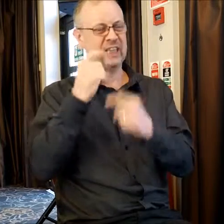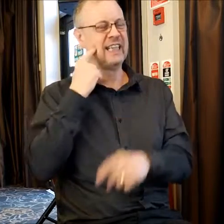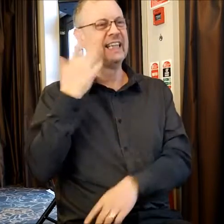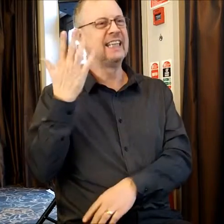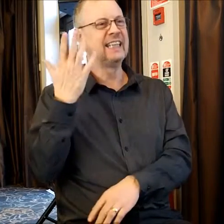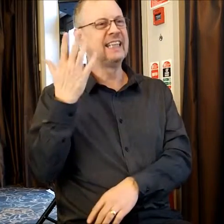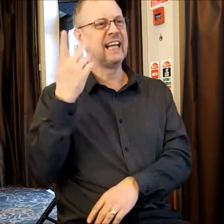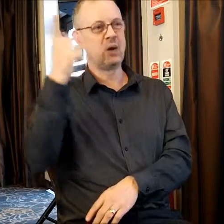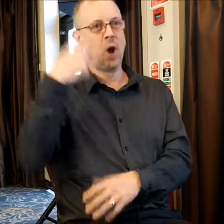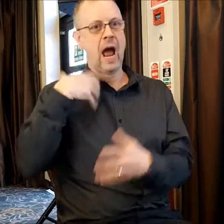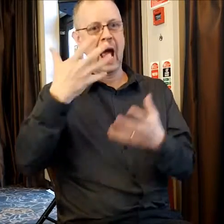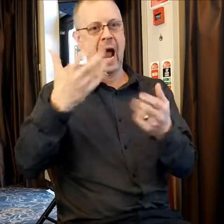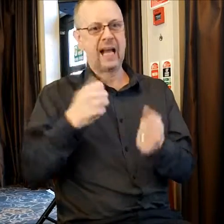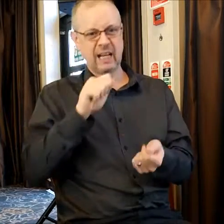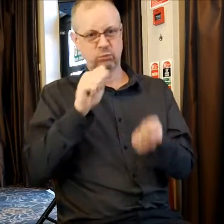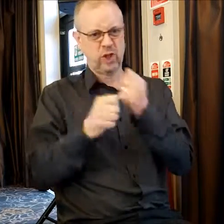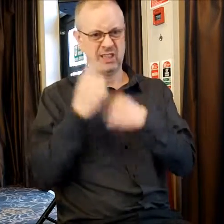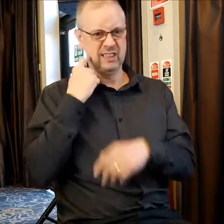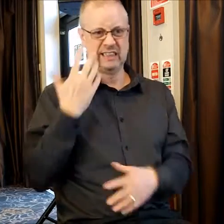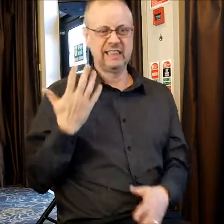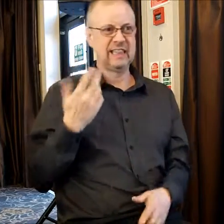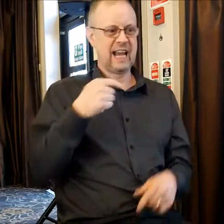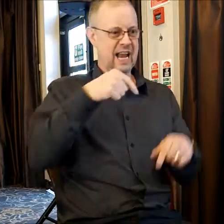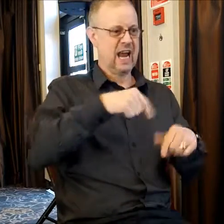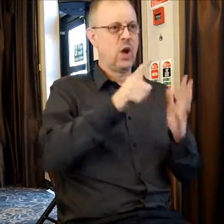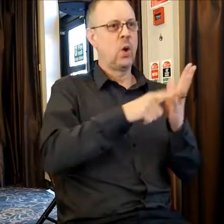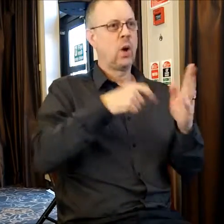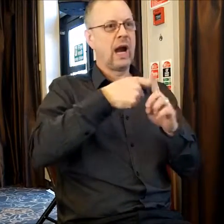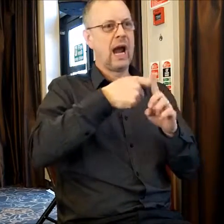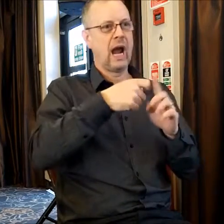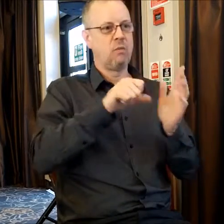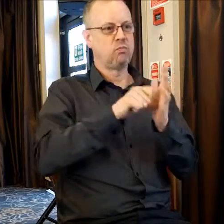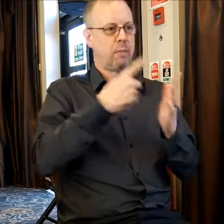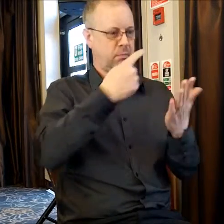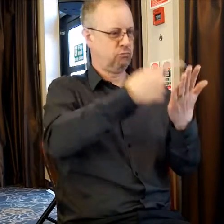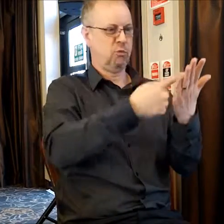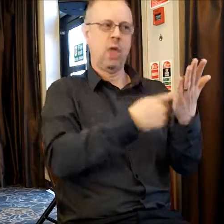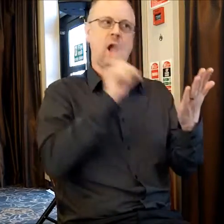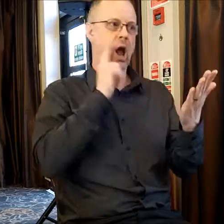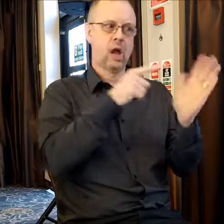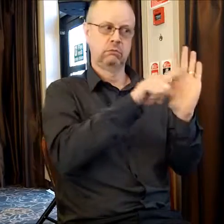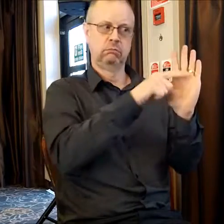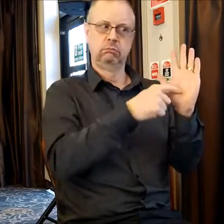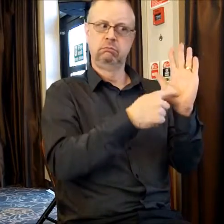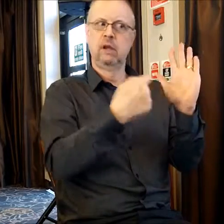yes, we've got a problem. We get problems every day. How can we solve that problem?